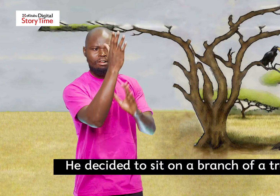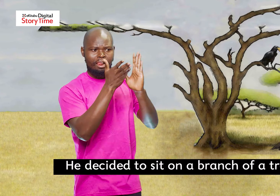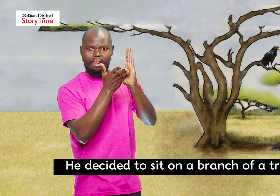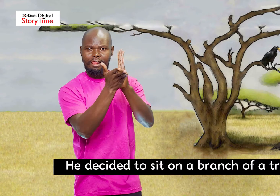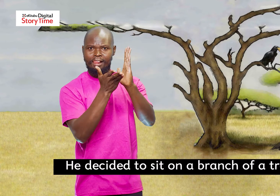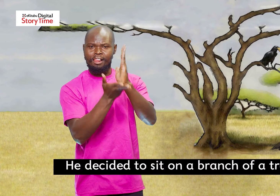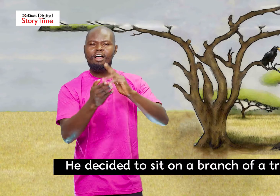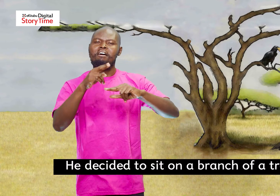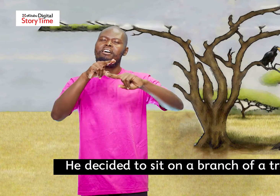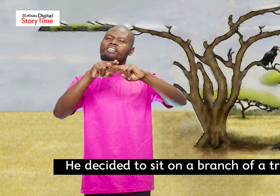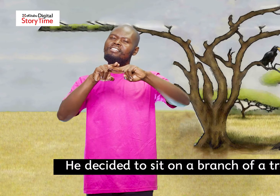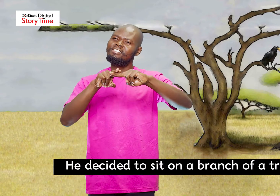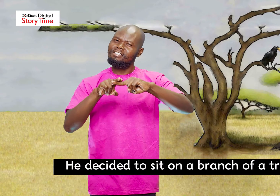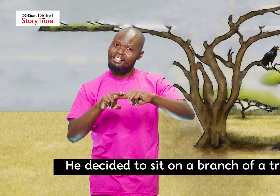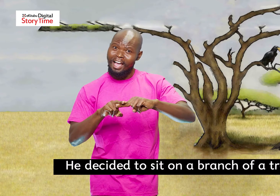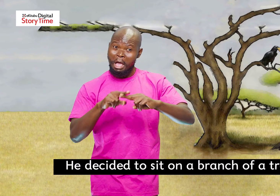decided to sit on a branch of a tree.